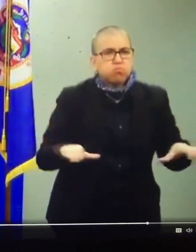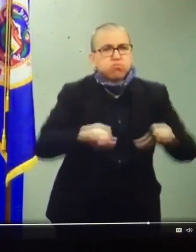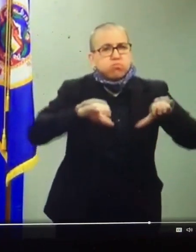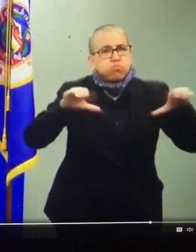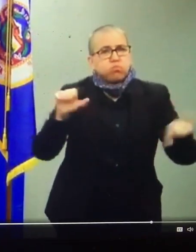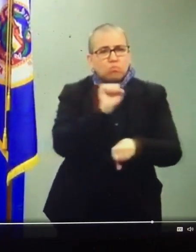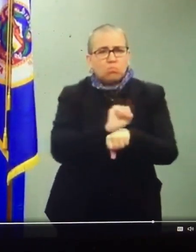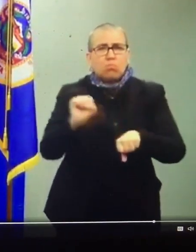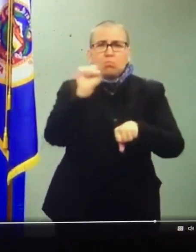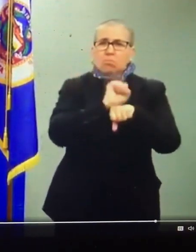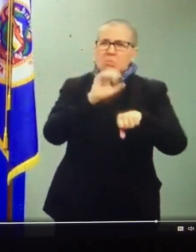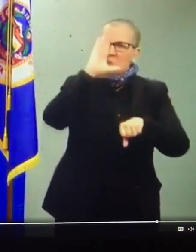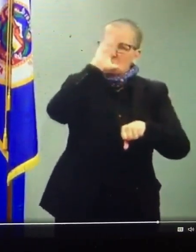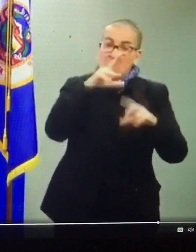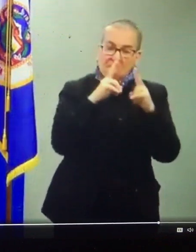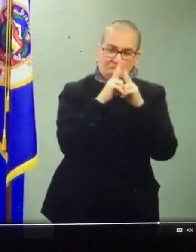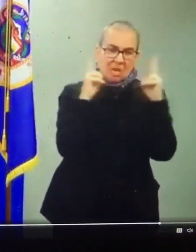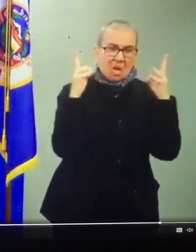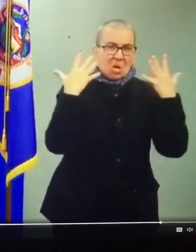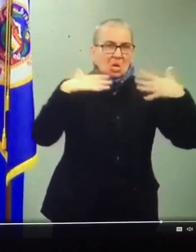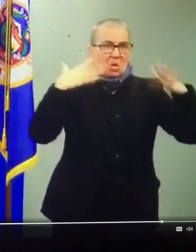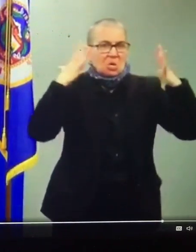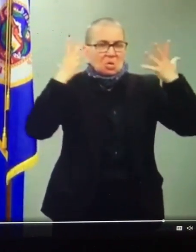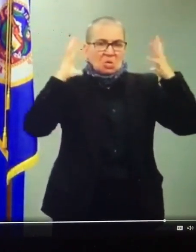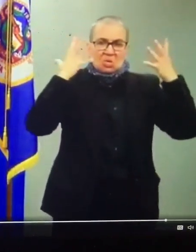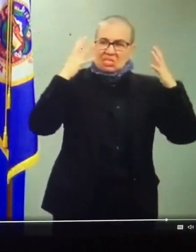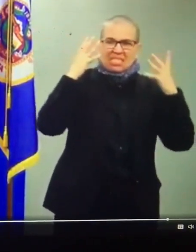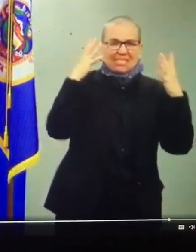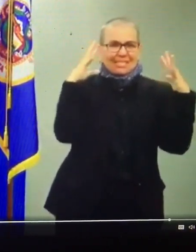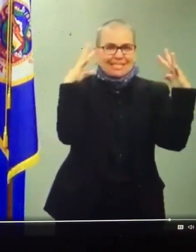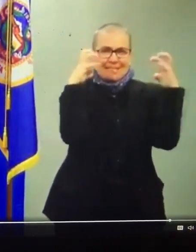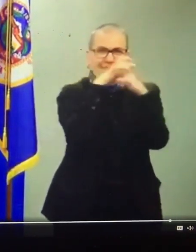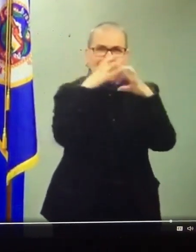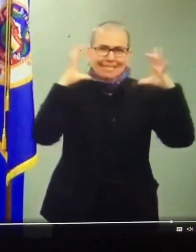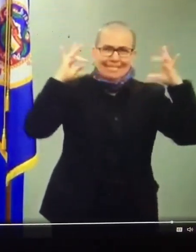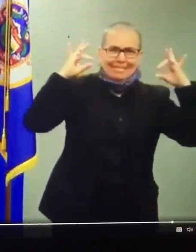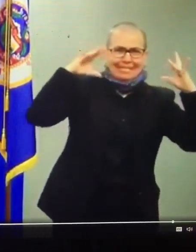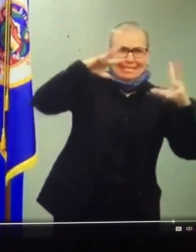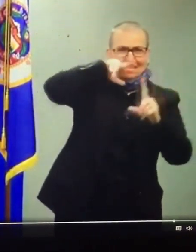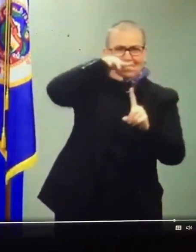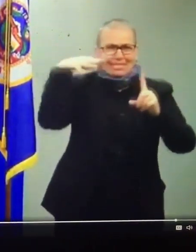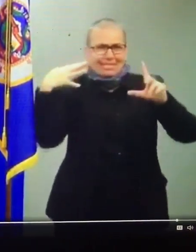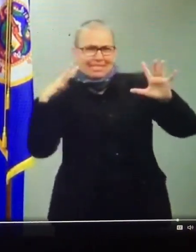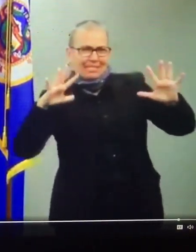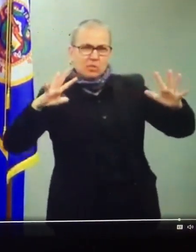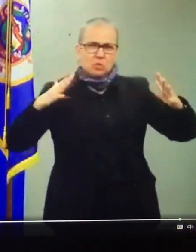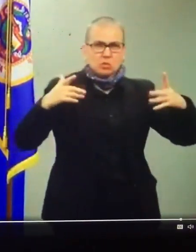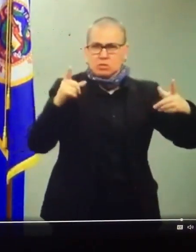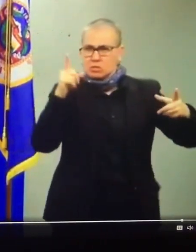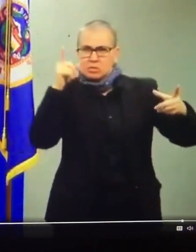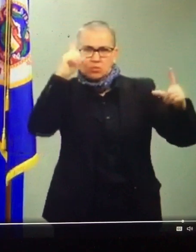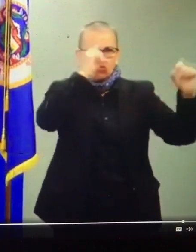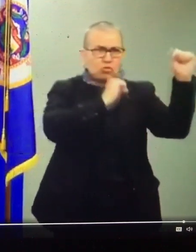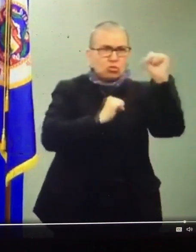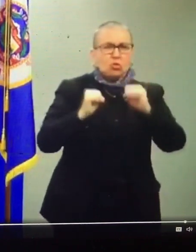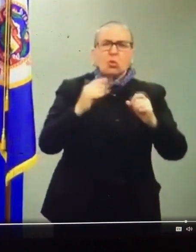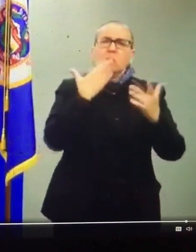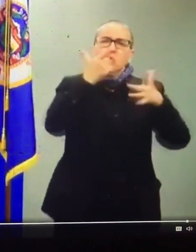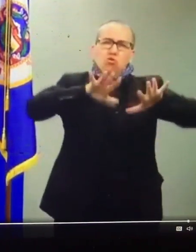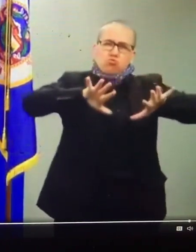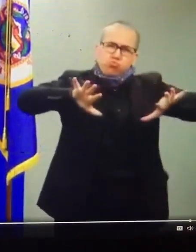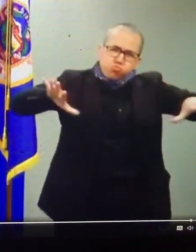But that simply gets us back to a place that we were before. And that place is not